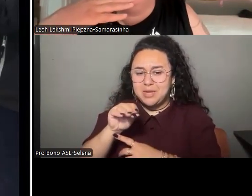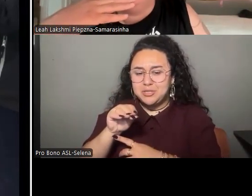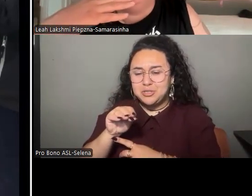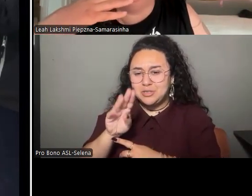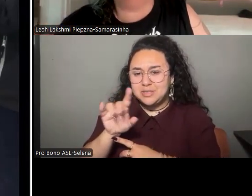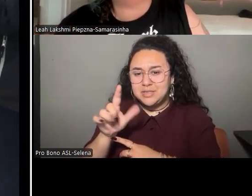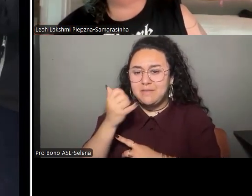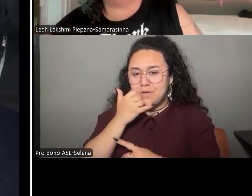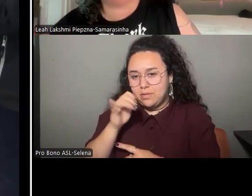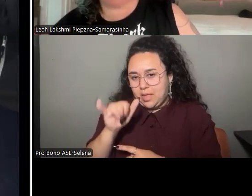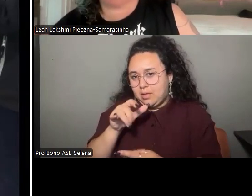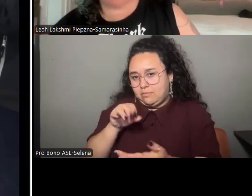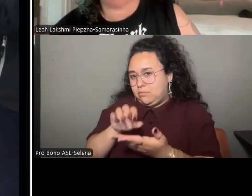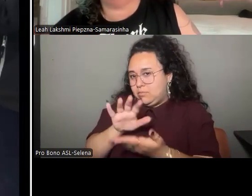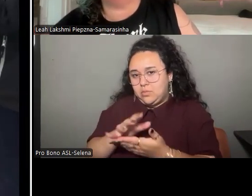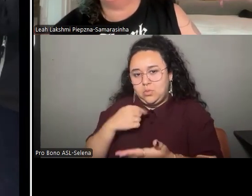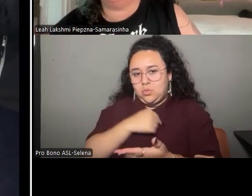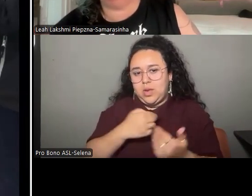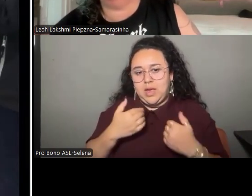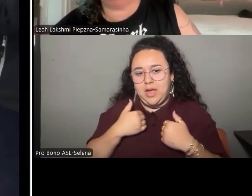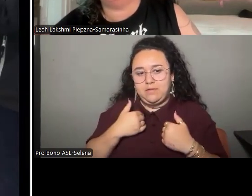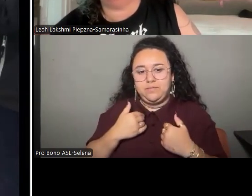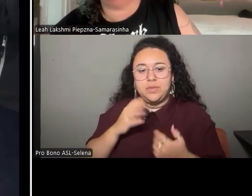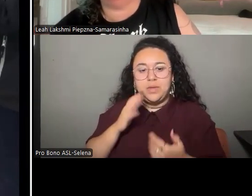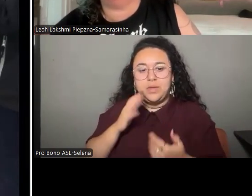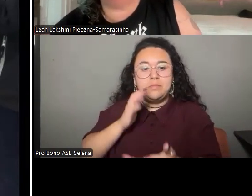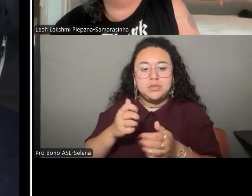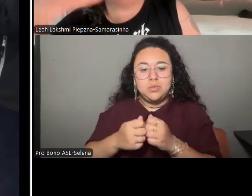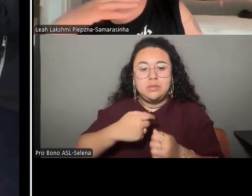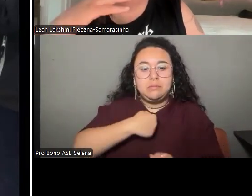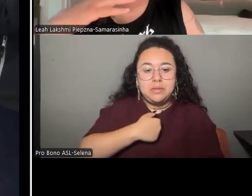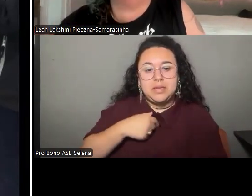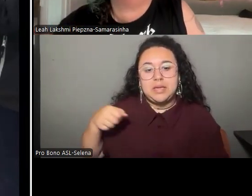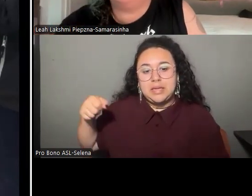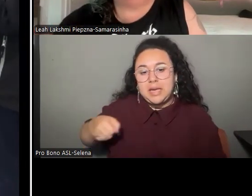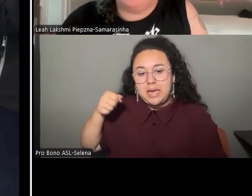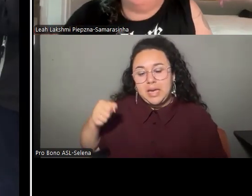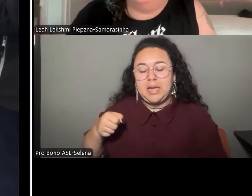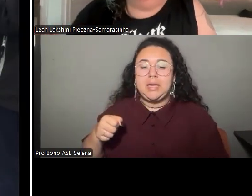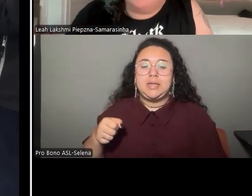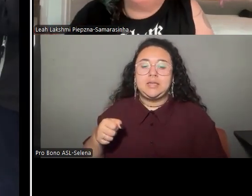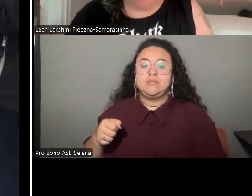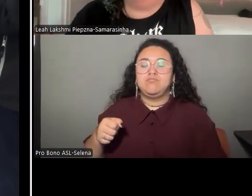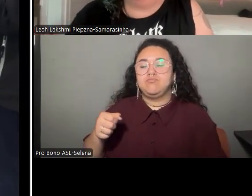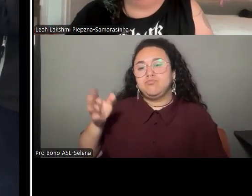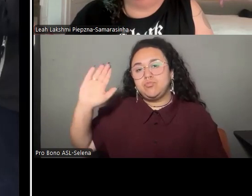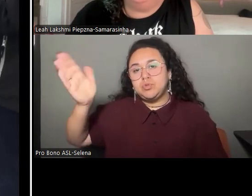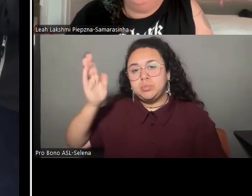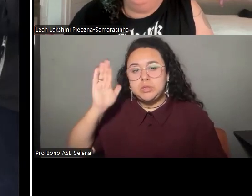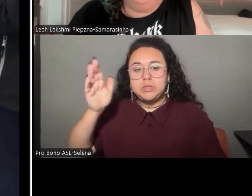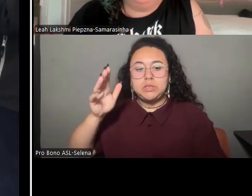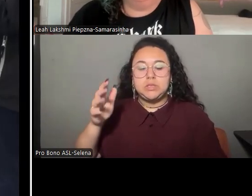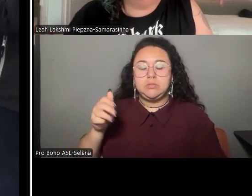have. There's an image of me with my cane speaking, performing to some people who are sitting down in the subway